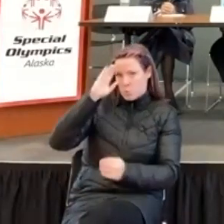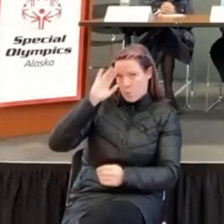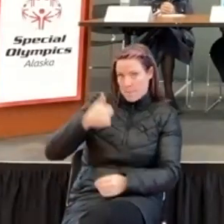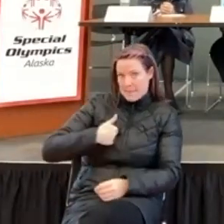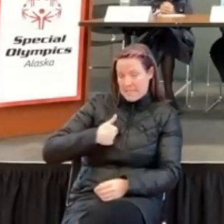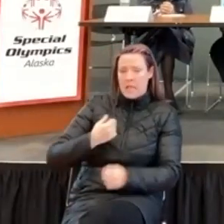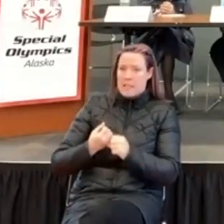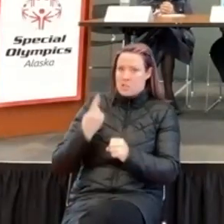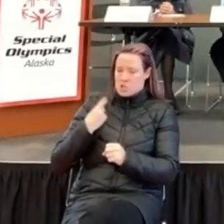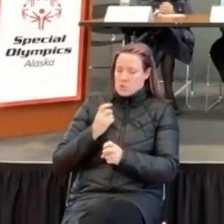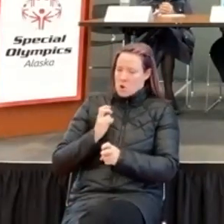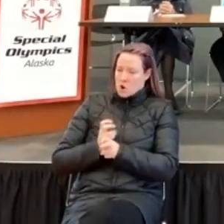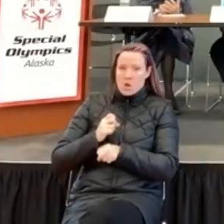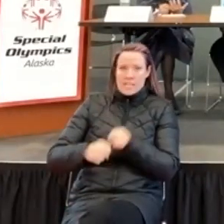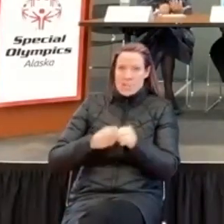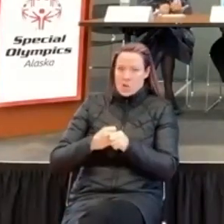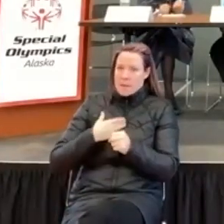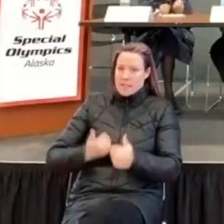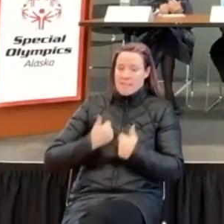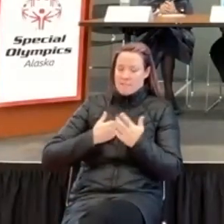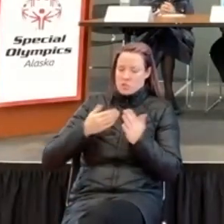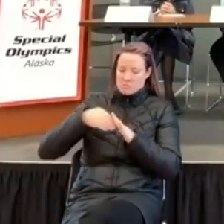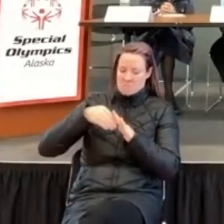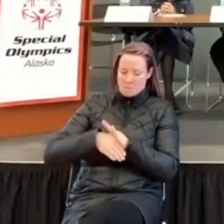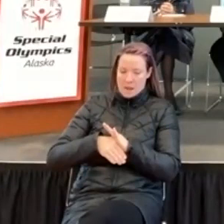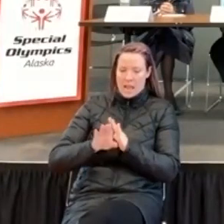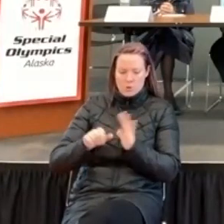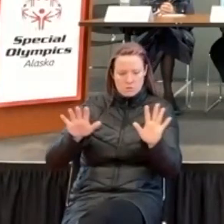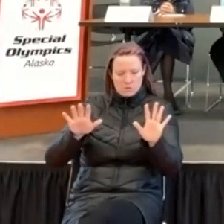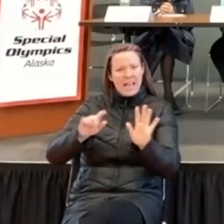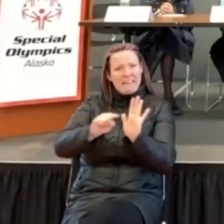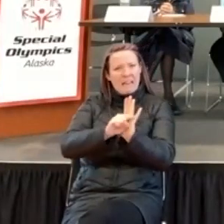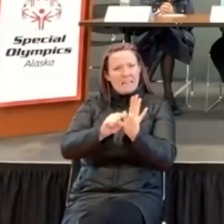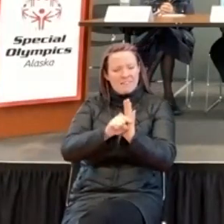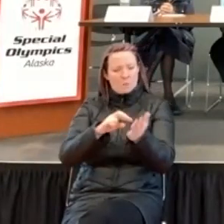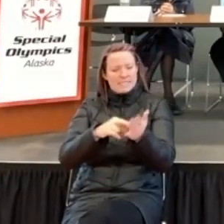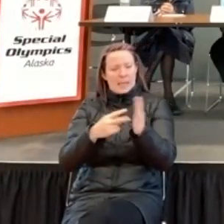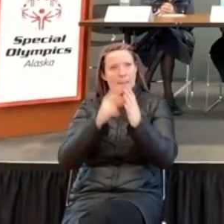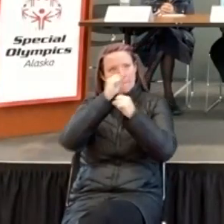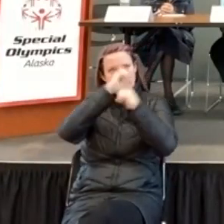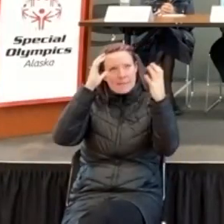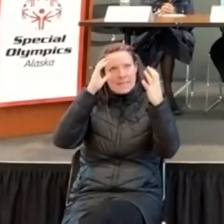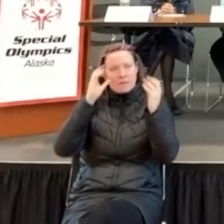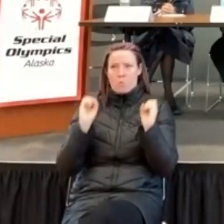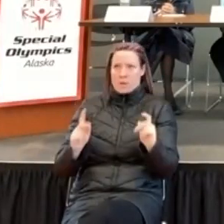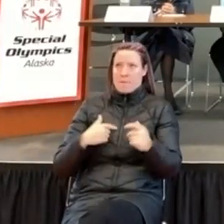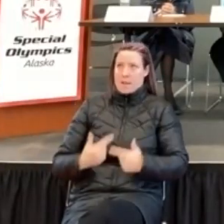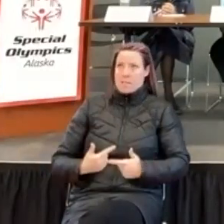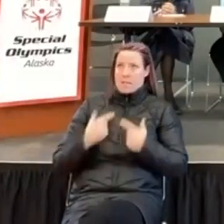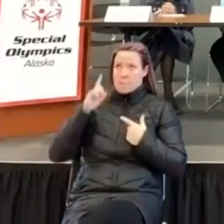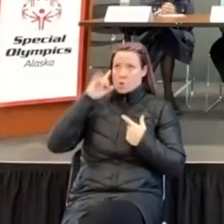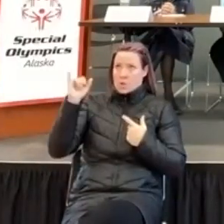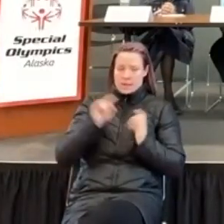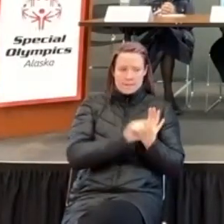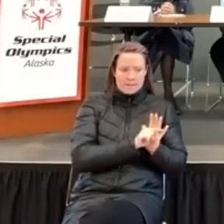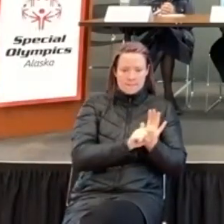year was an incredibly hard year for me. And so I had to redefine negativity in my life. What were the things that were negative?